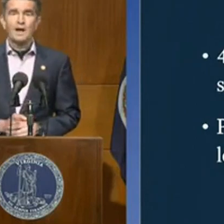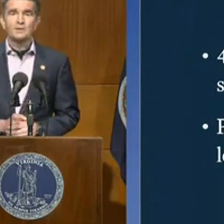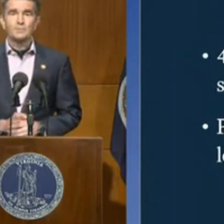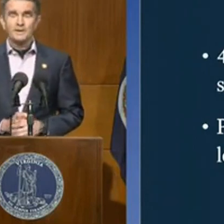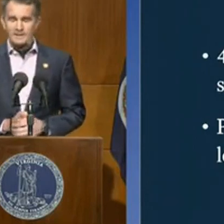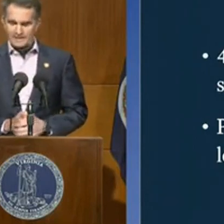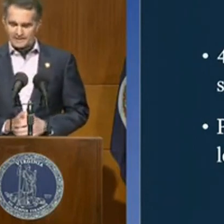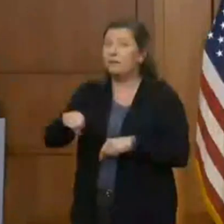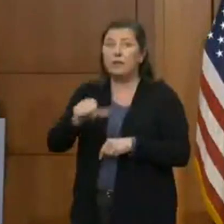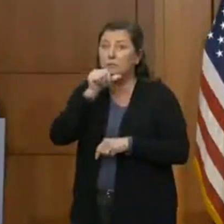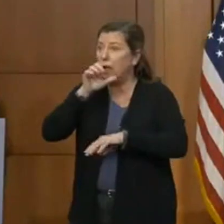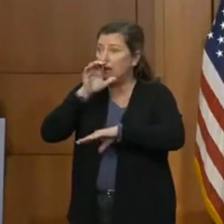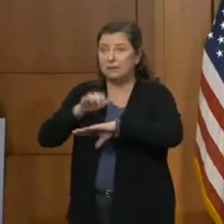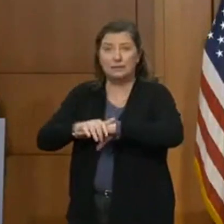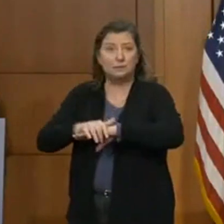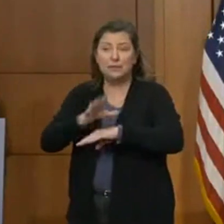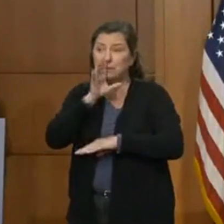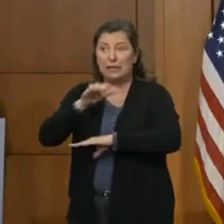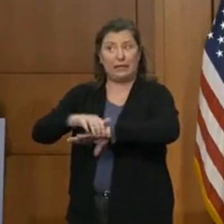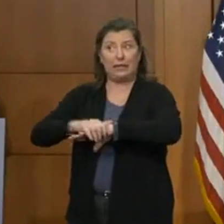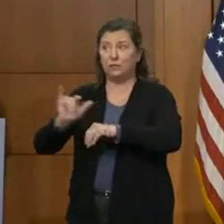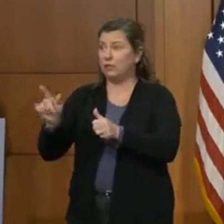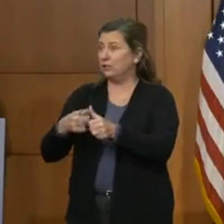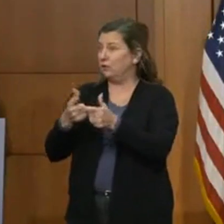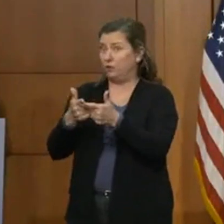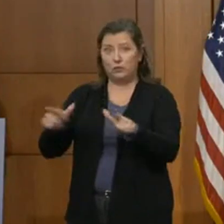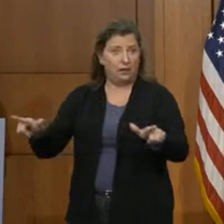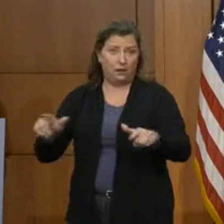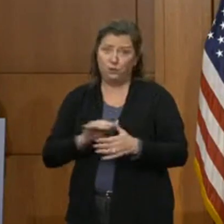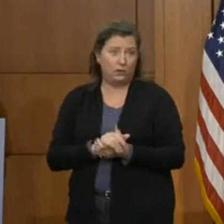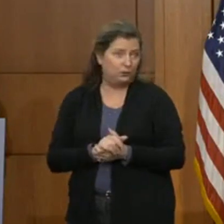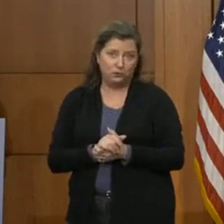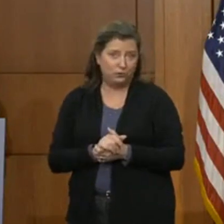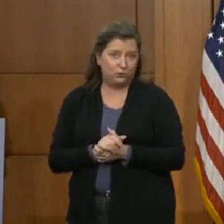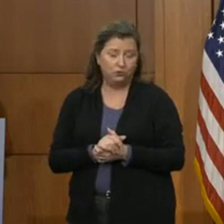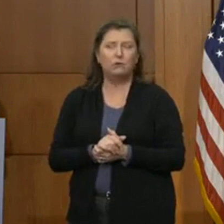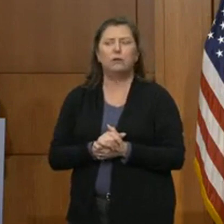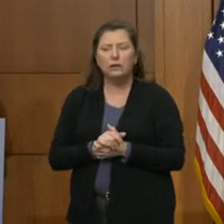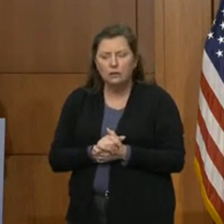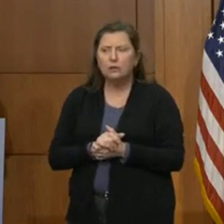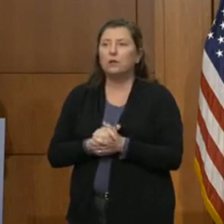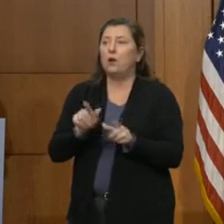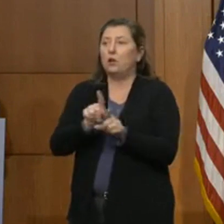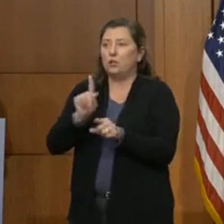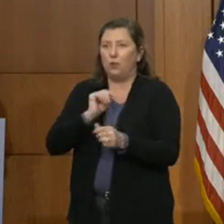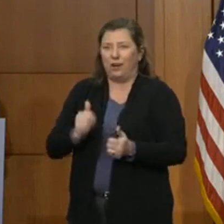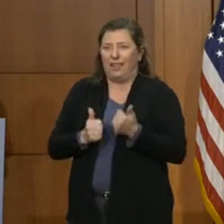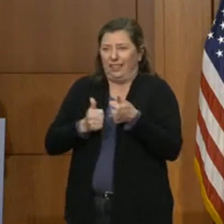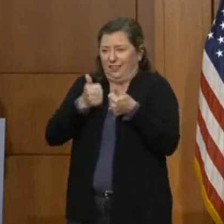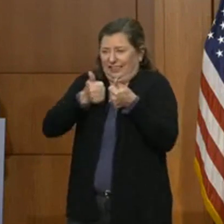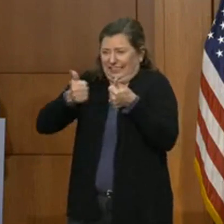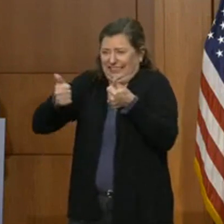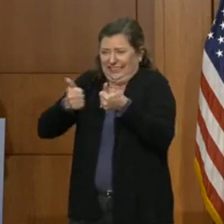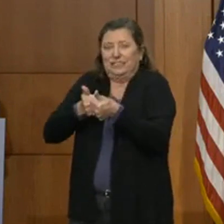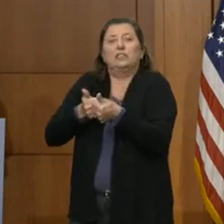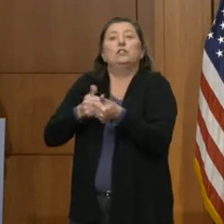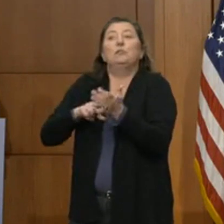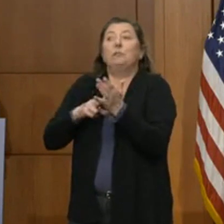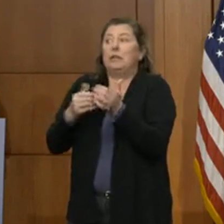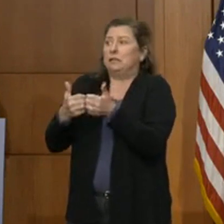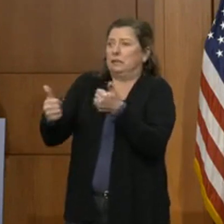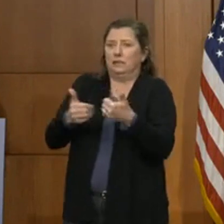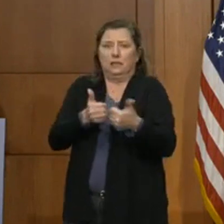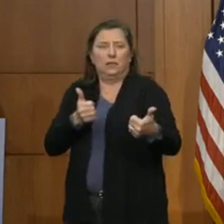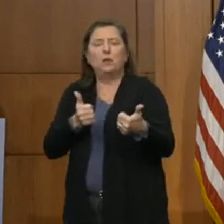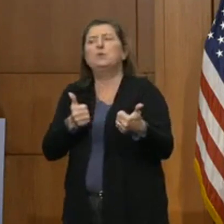them do not speak English as their first language, and the close quarters of their housing makes measures such as isolation